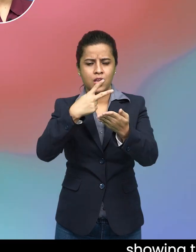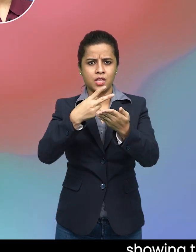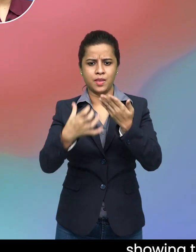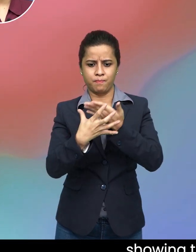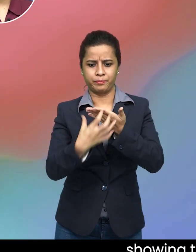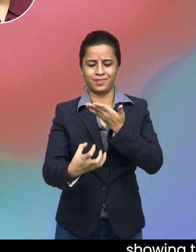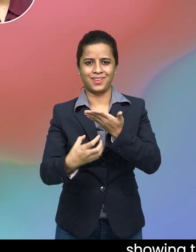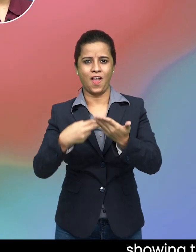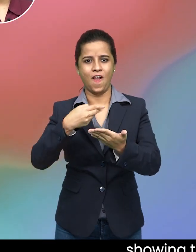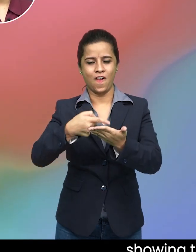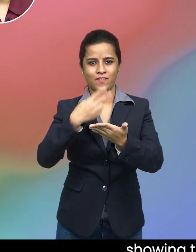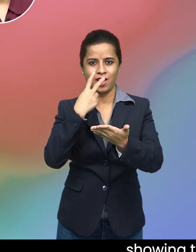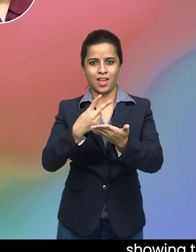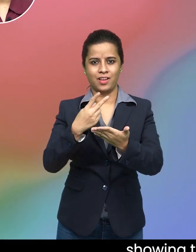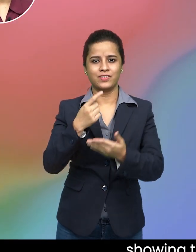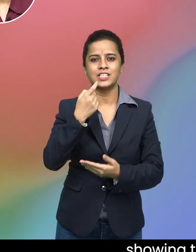of starch.